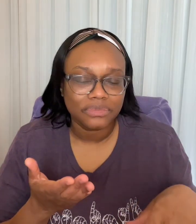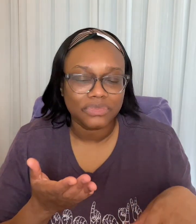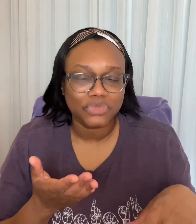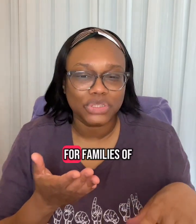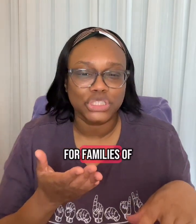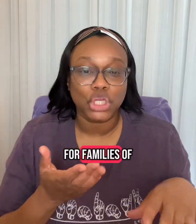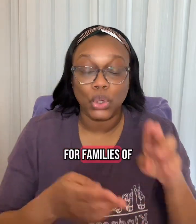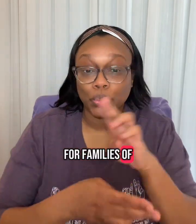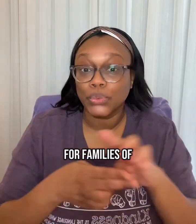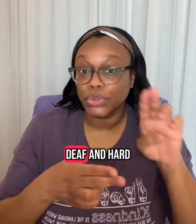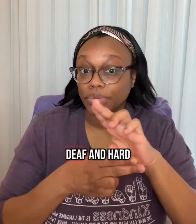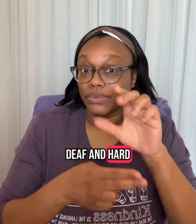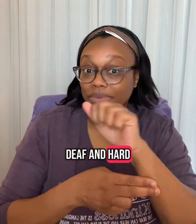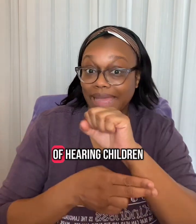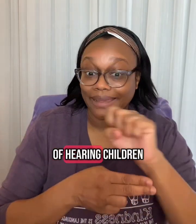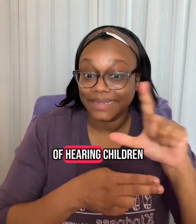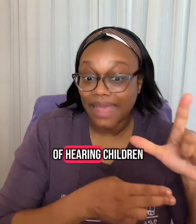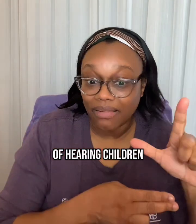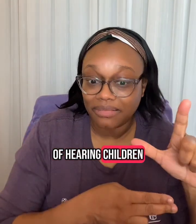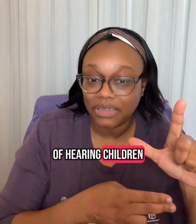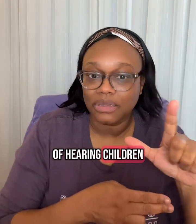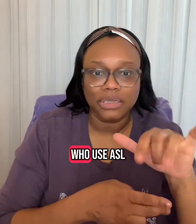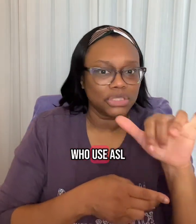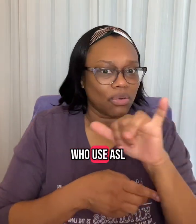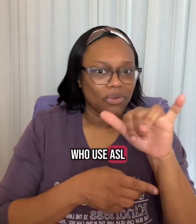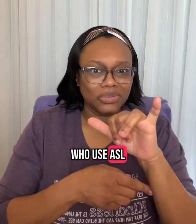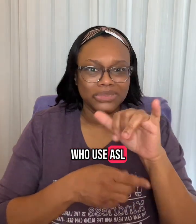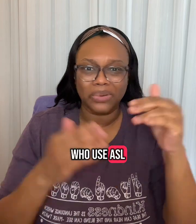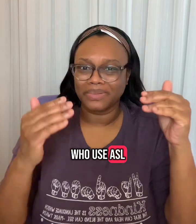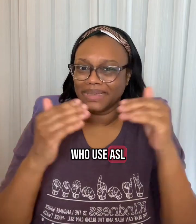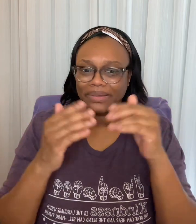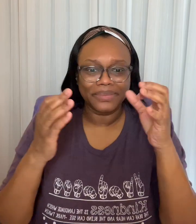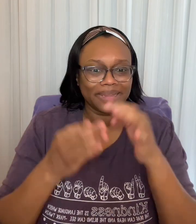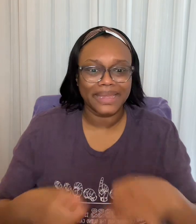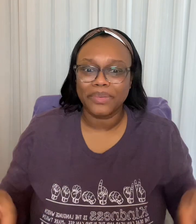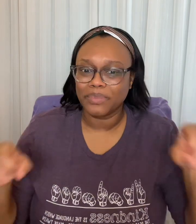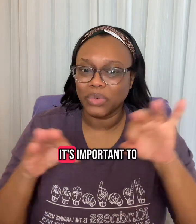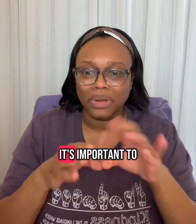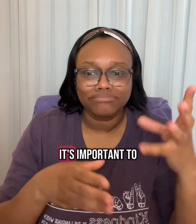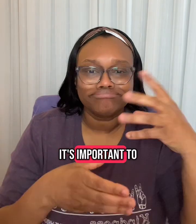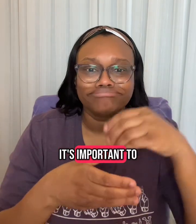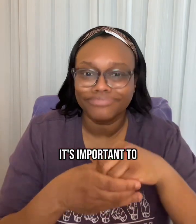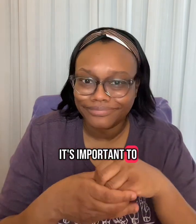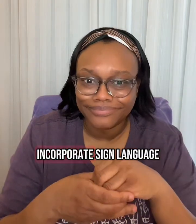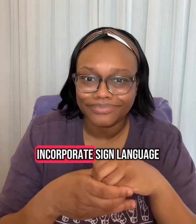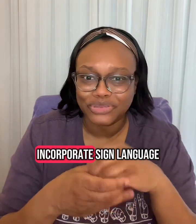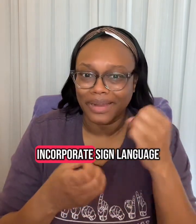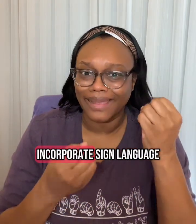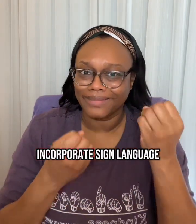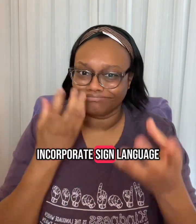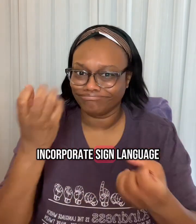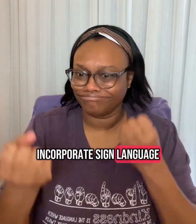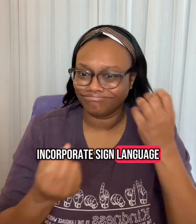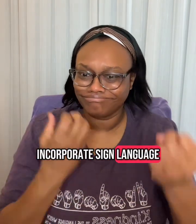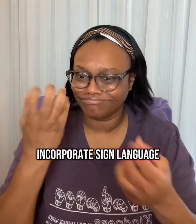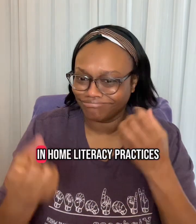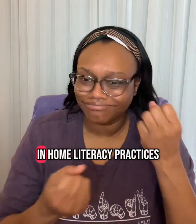For families of deaf and hard of hearing children who use ASL, it's important to incorporate sign language in